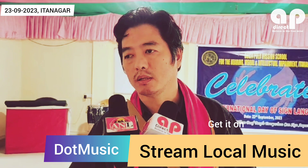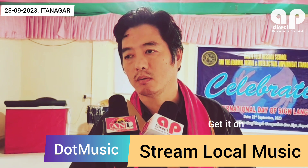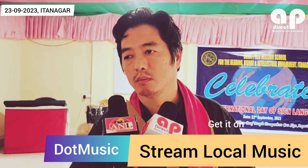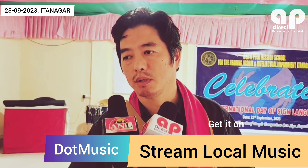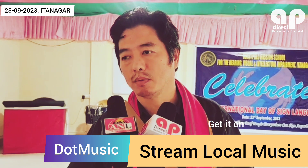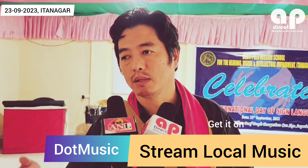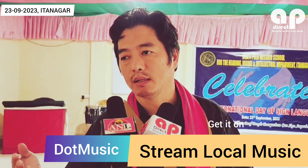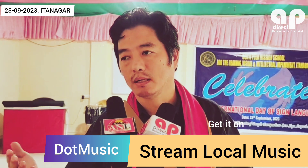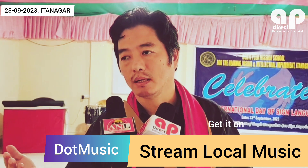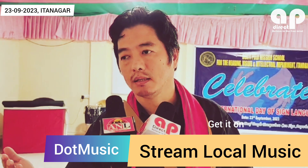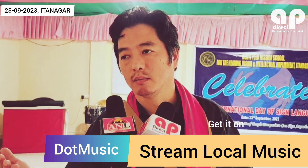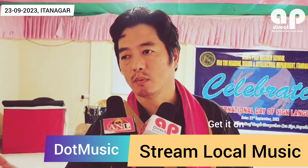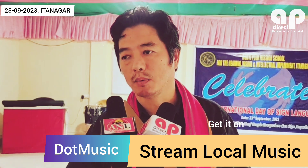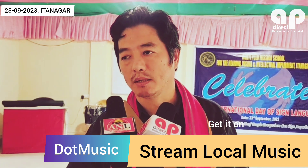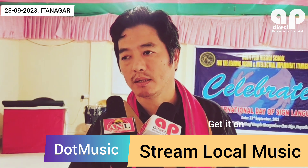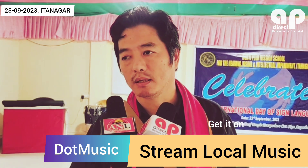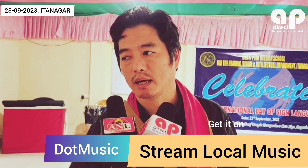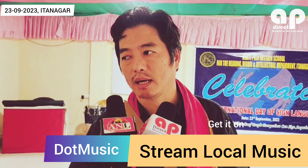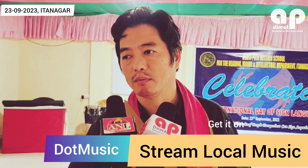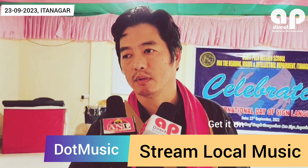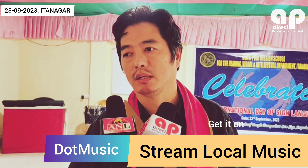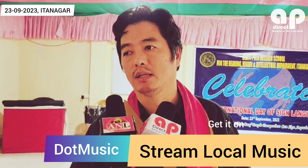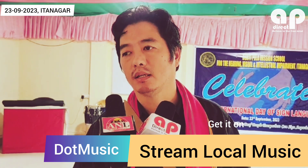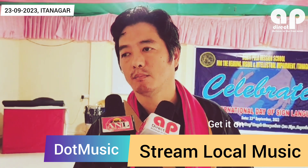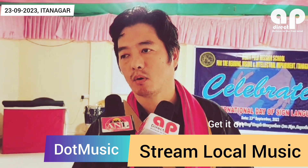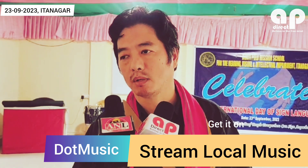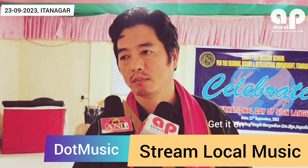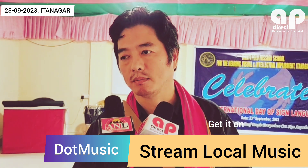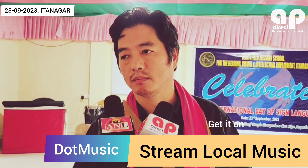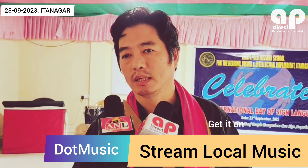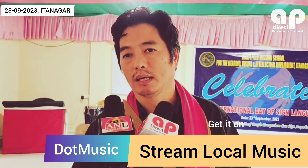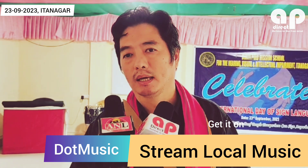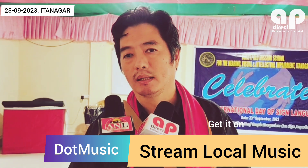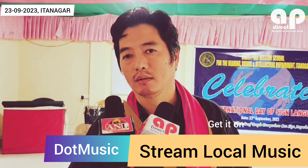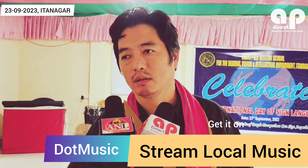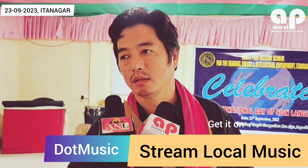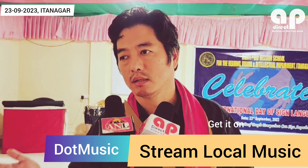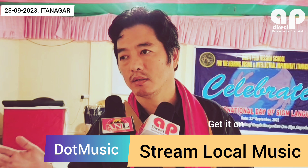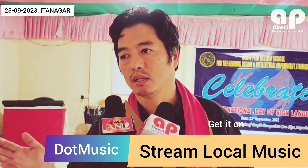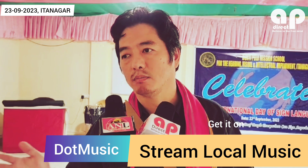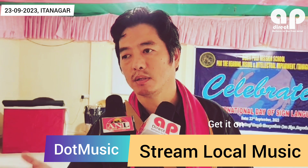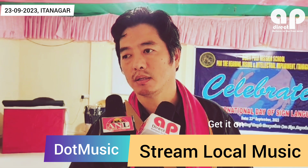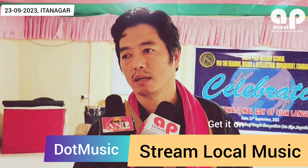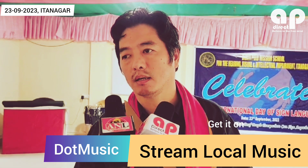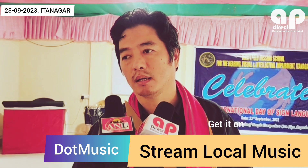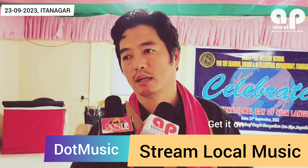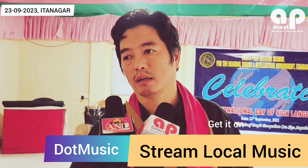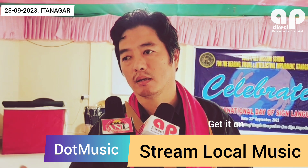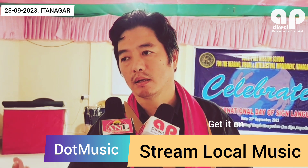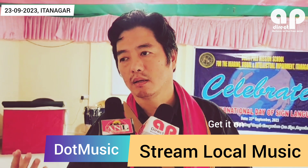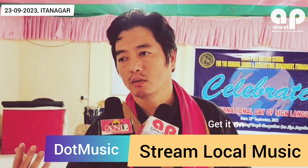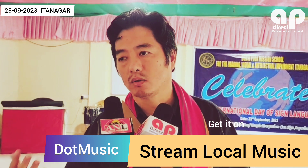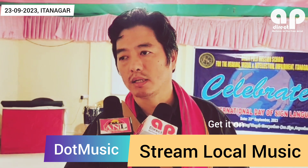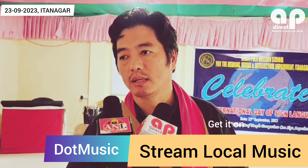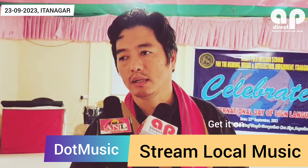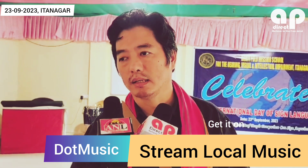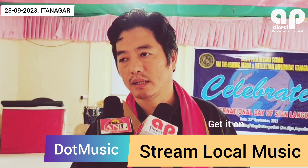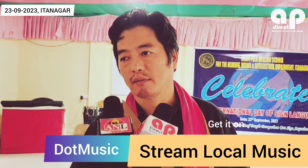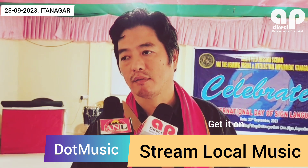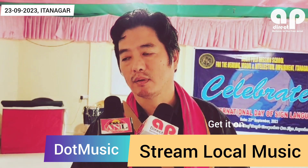20% of the people in the population have hearing problem and 6% are totally deaf.